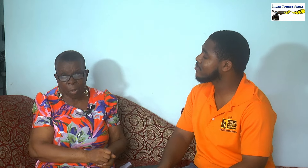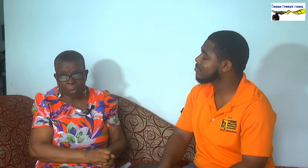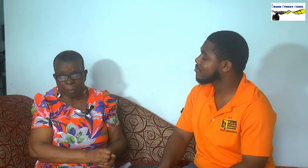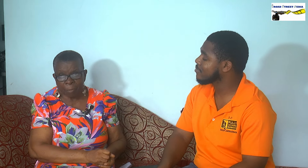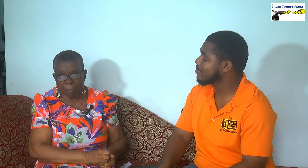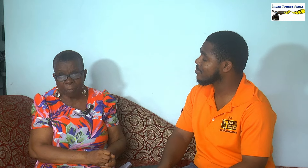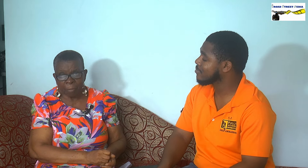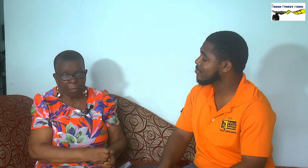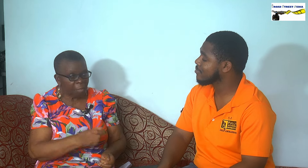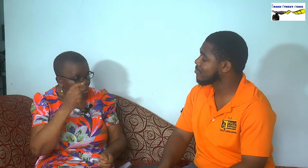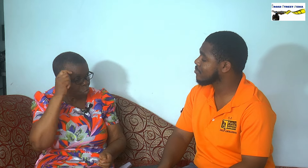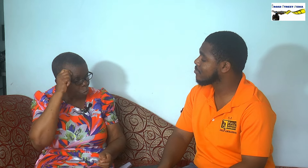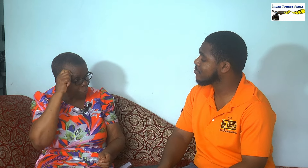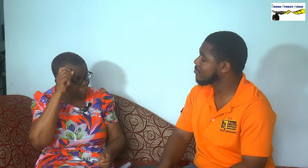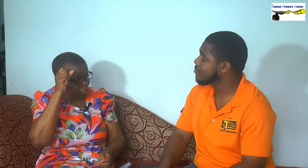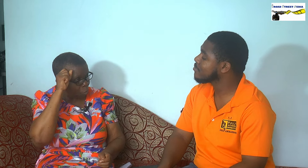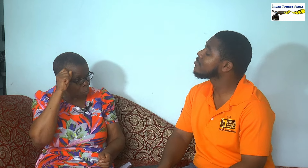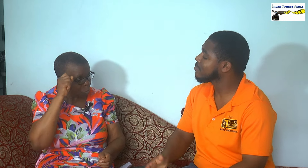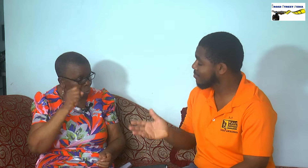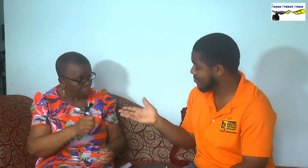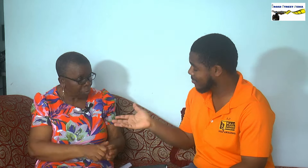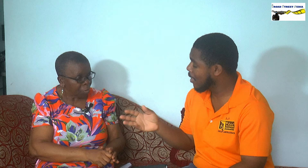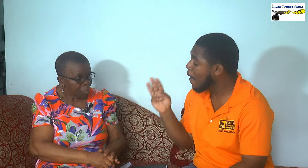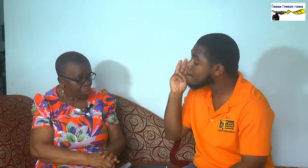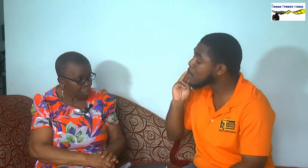one, and Travis Stout.